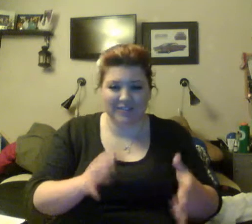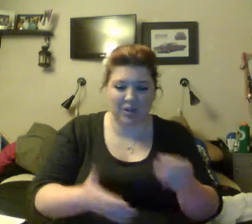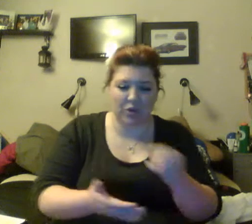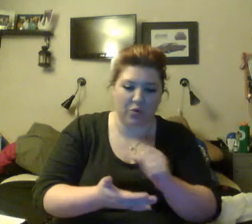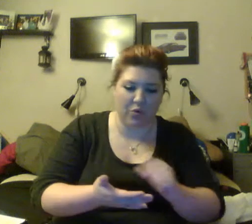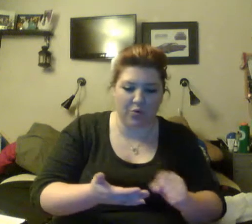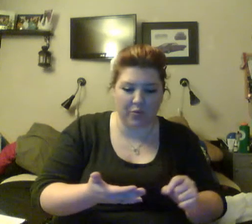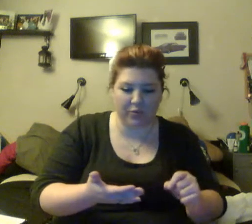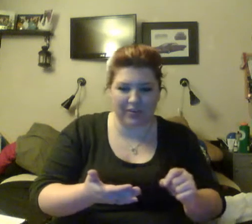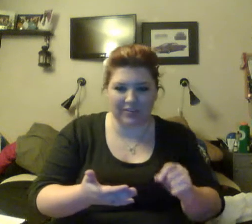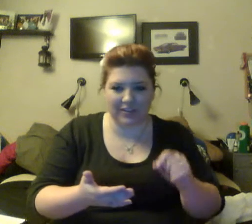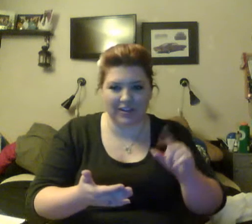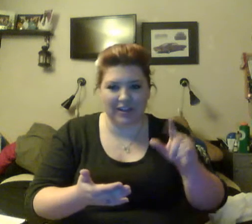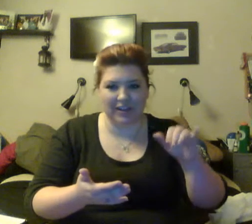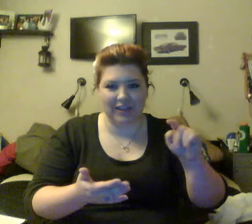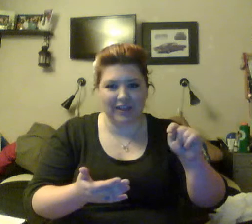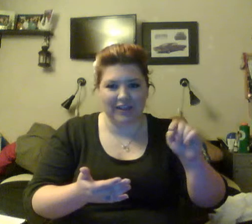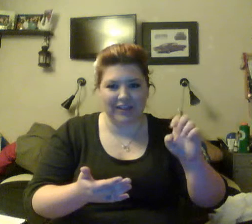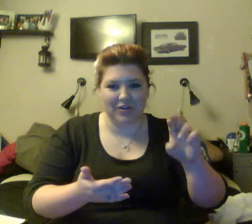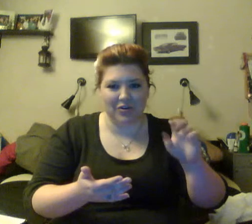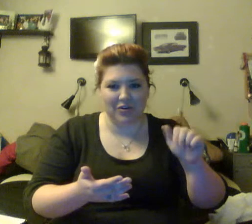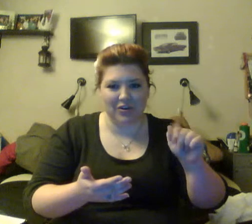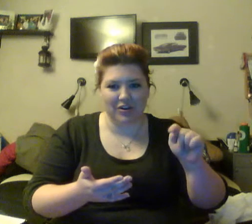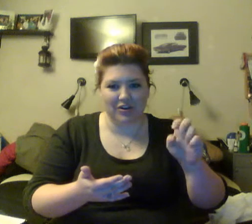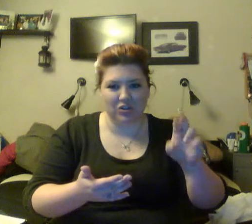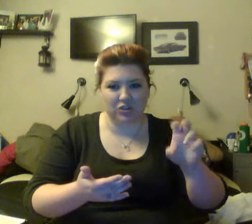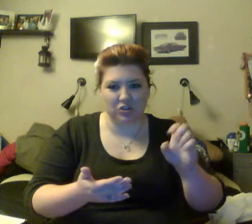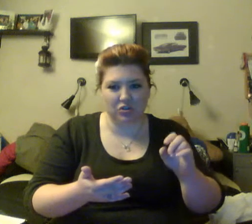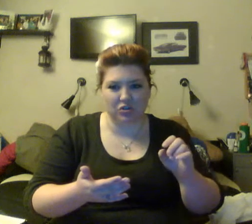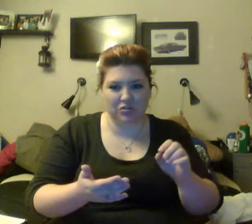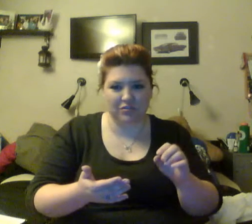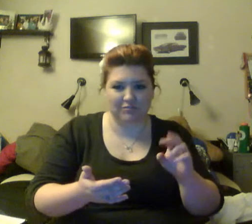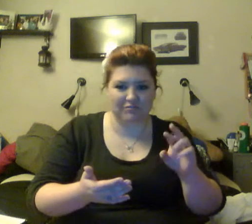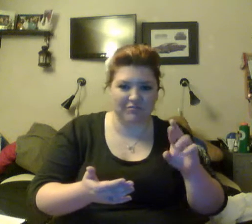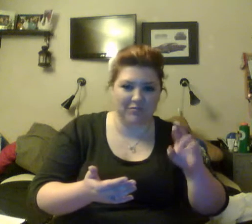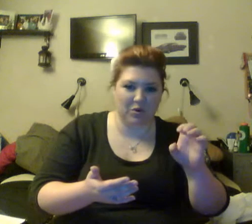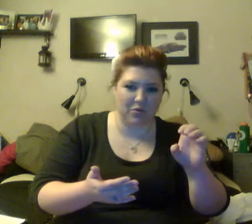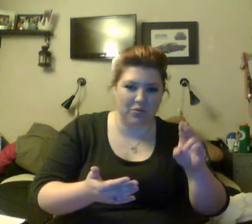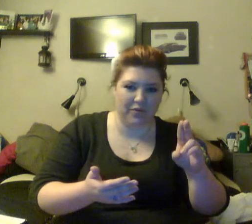will. Certainly not like a master's thesis, but it's a start. So students are